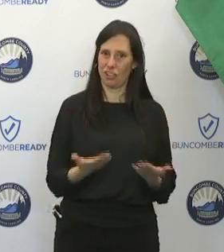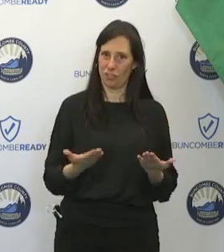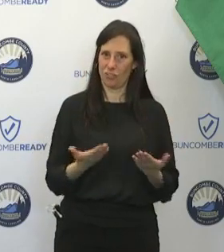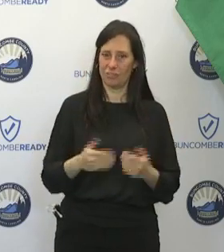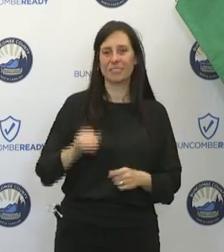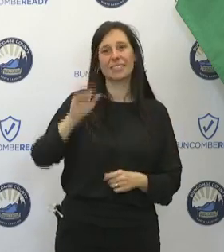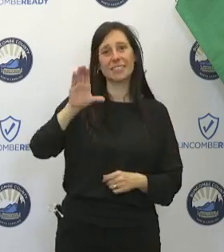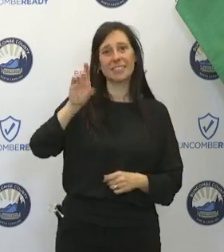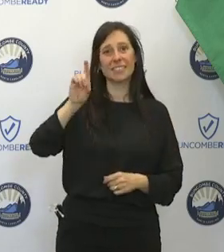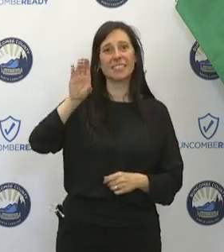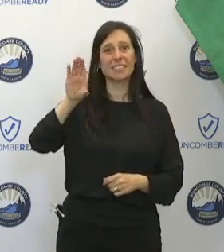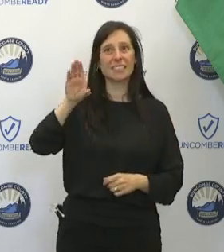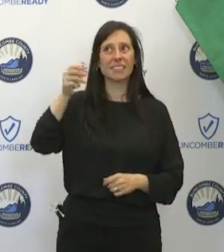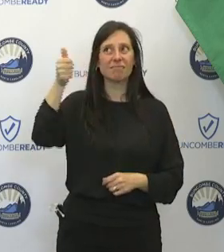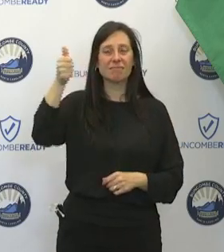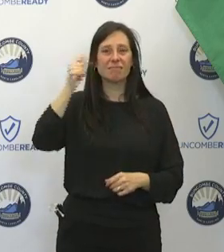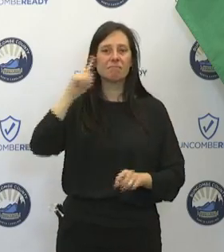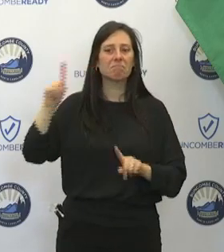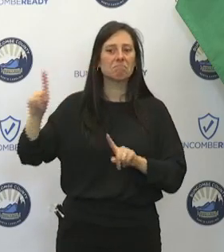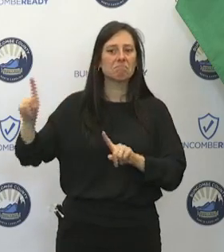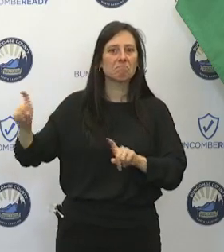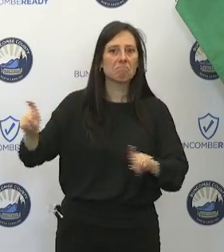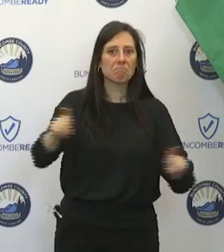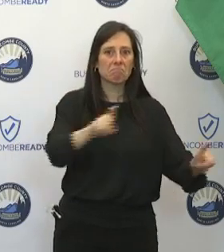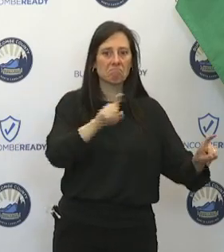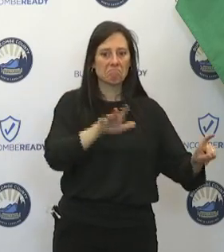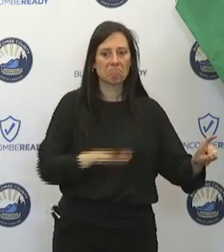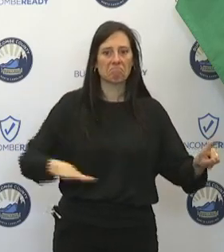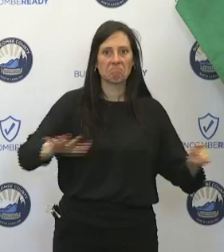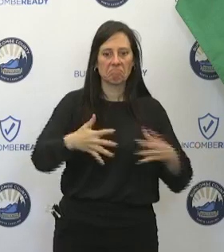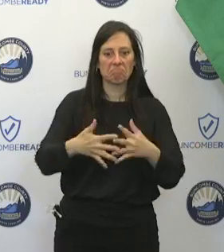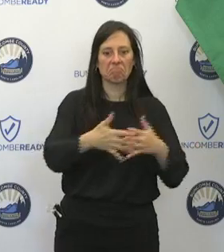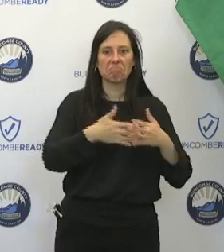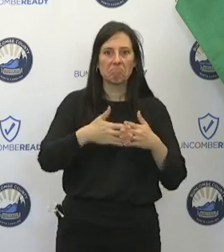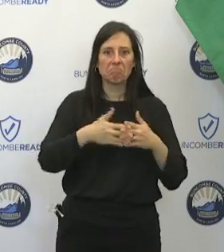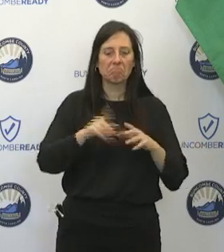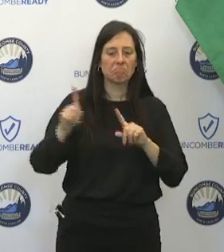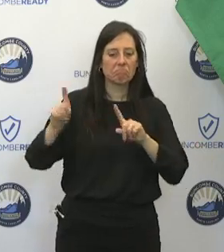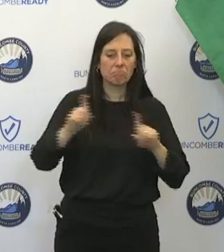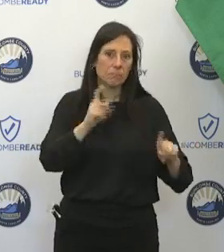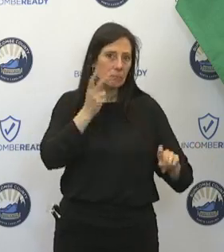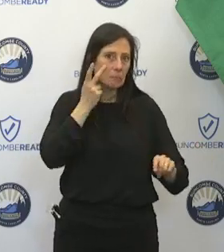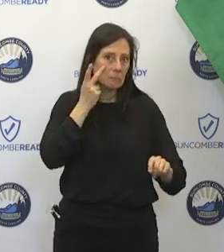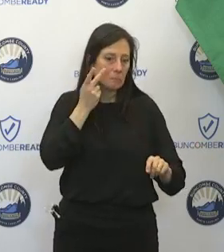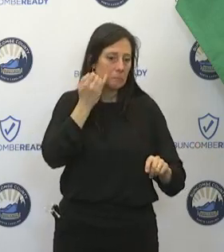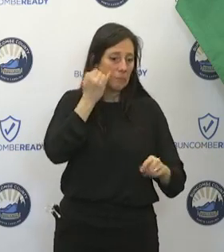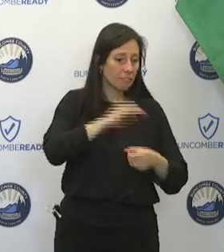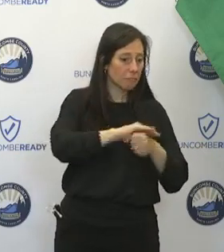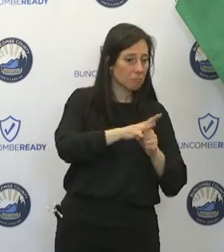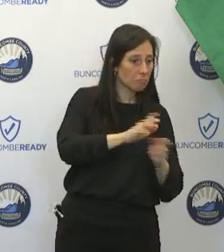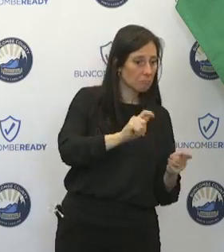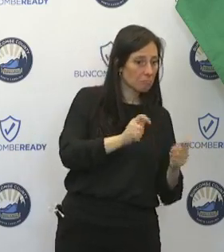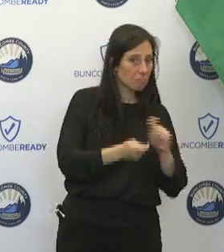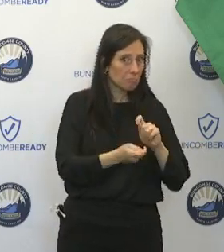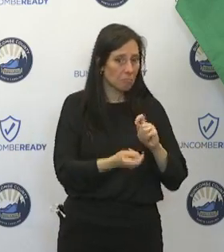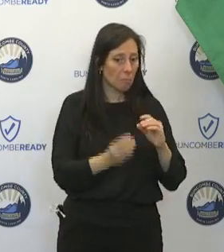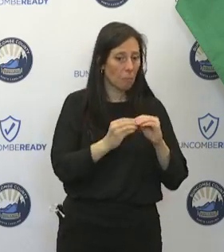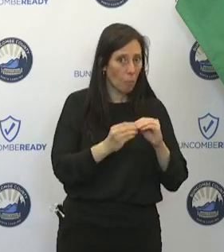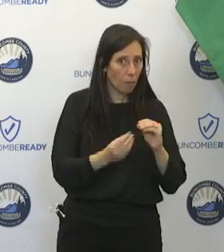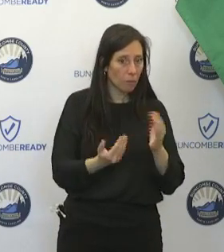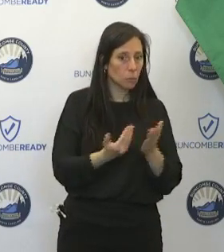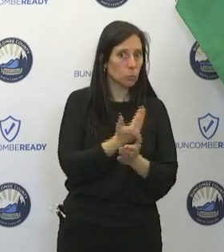surveillance on COVID-19 test samples for potential variant strains for better understanding of what is currently